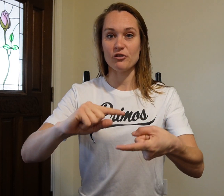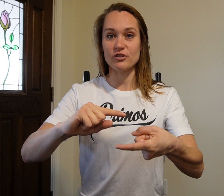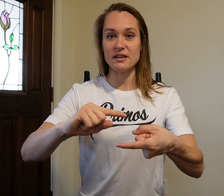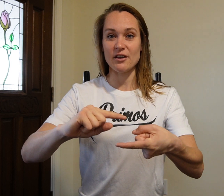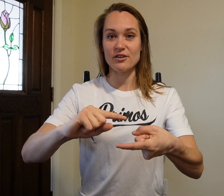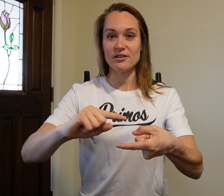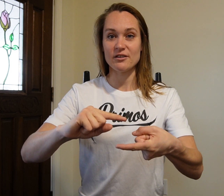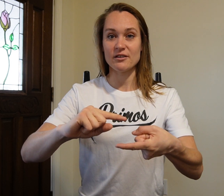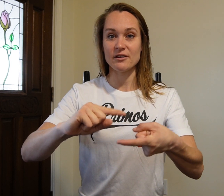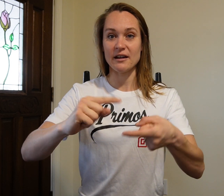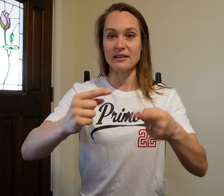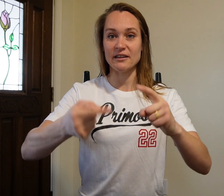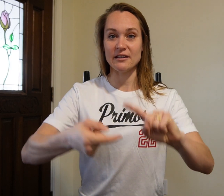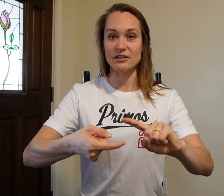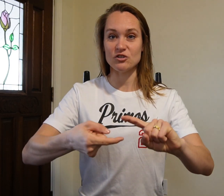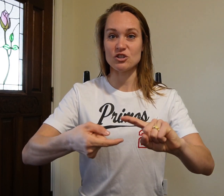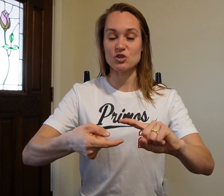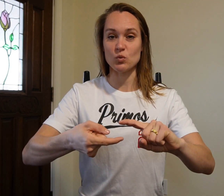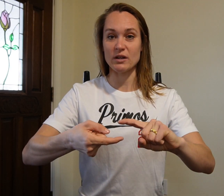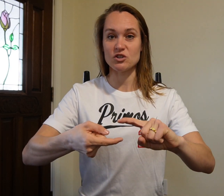the other and you just switch.